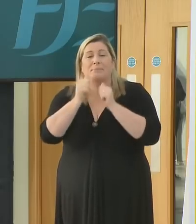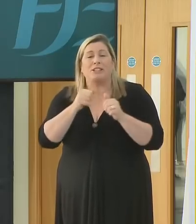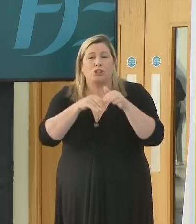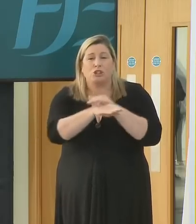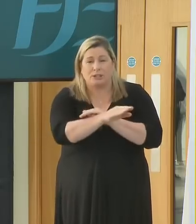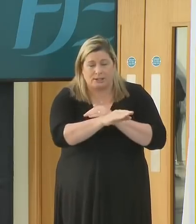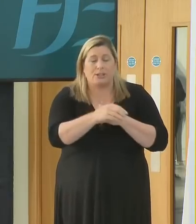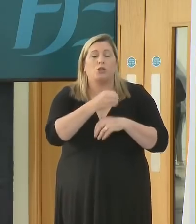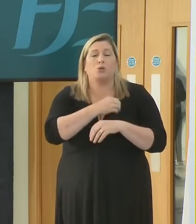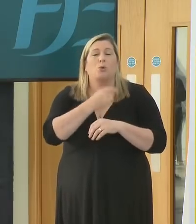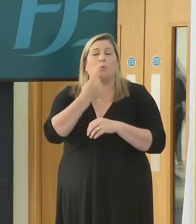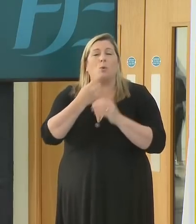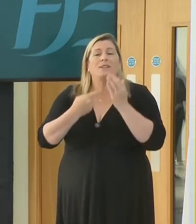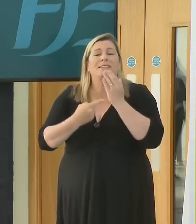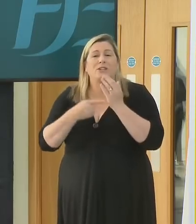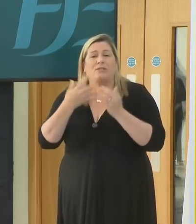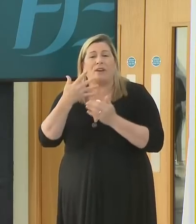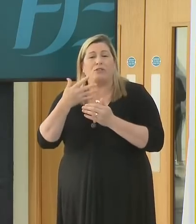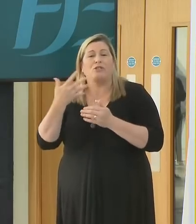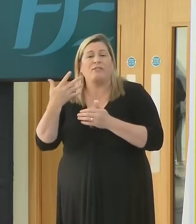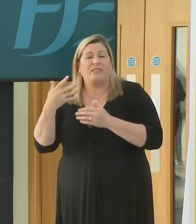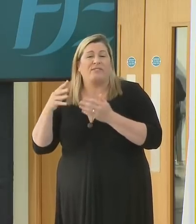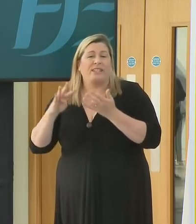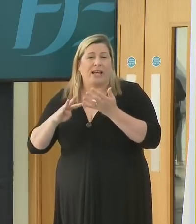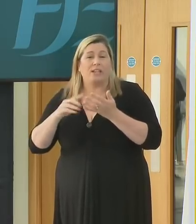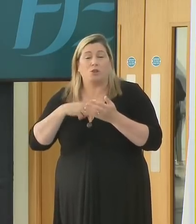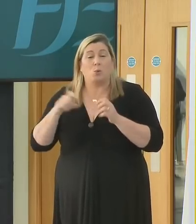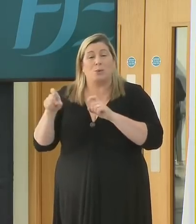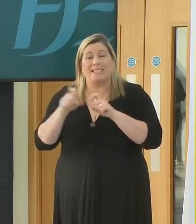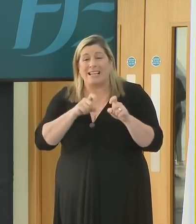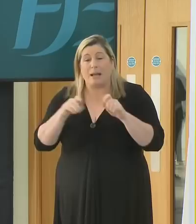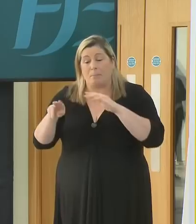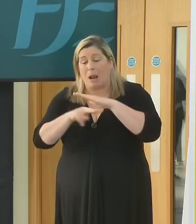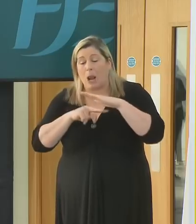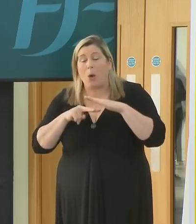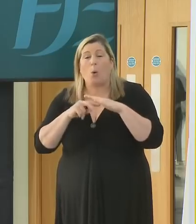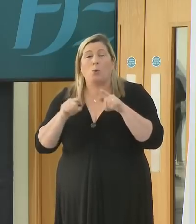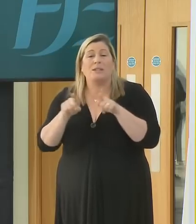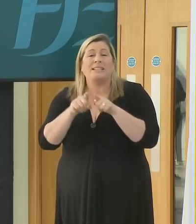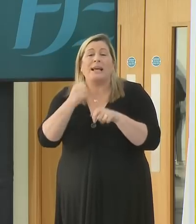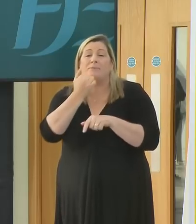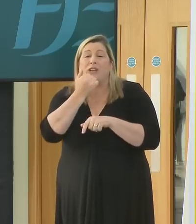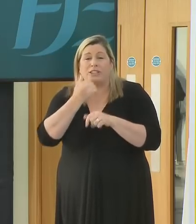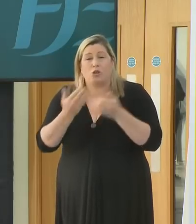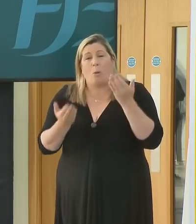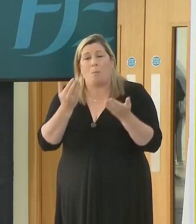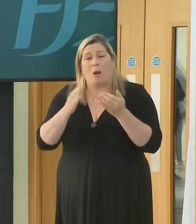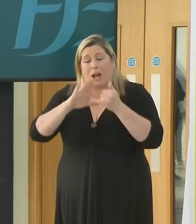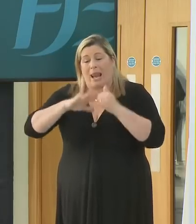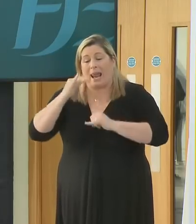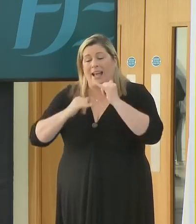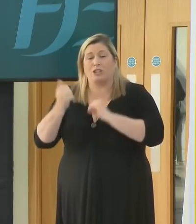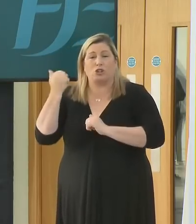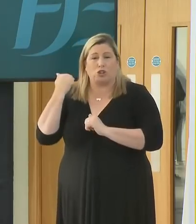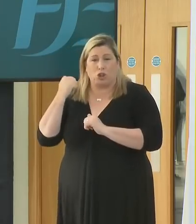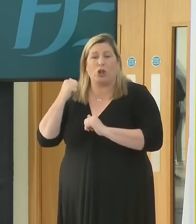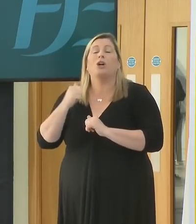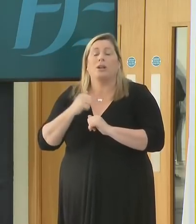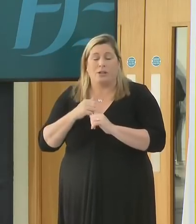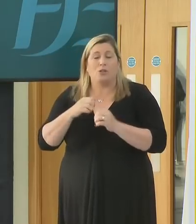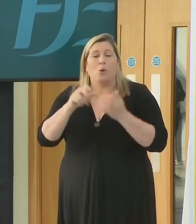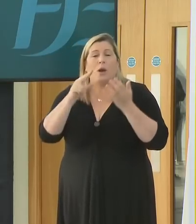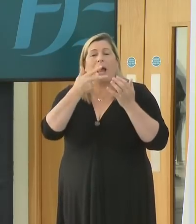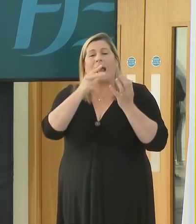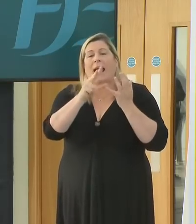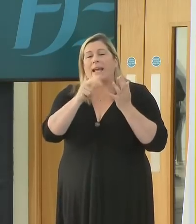to 1,559. So we are still below the same rate at this time last year, so 8.3% in terms of